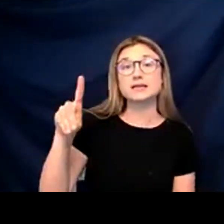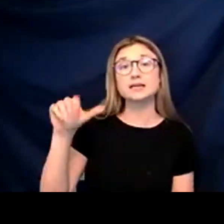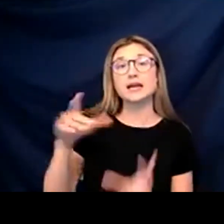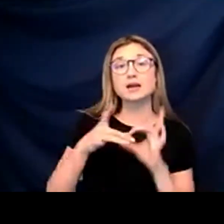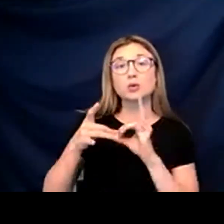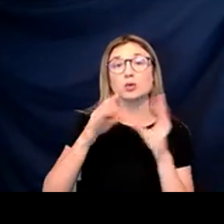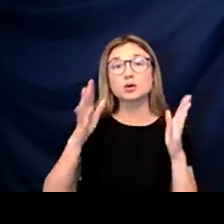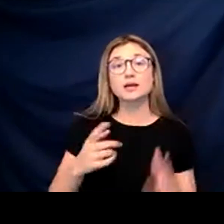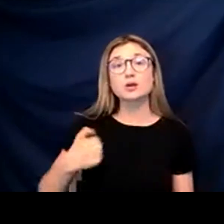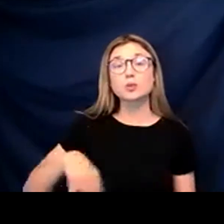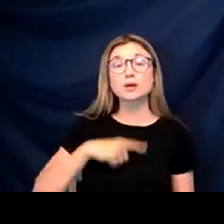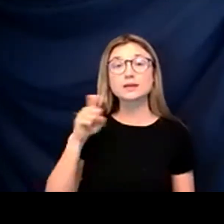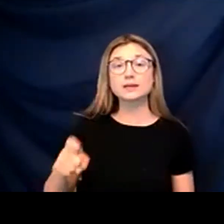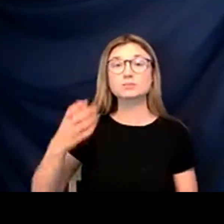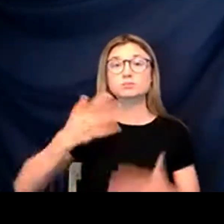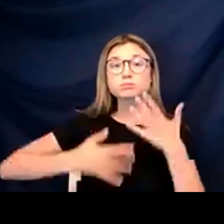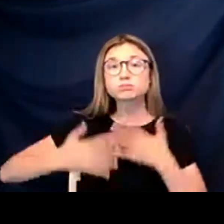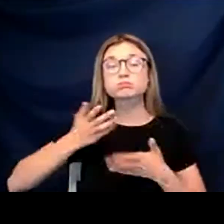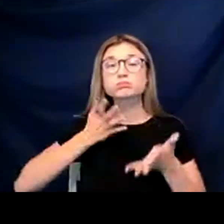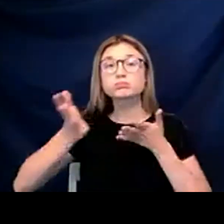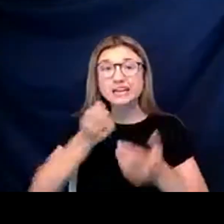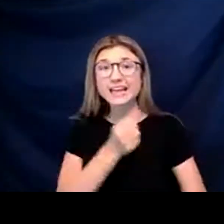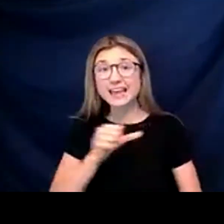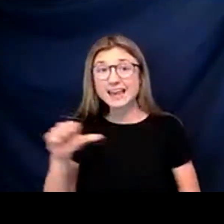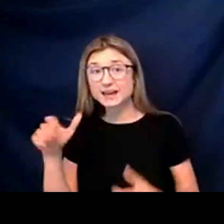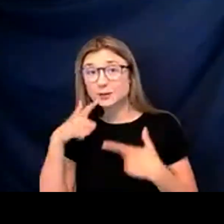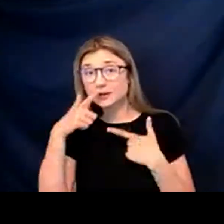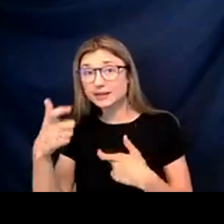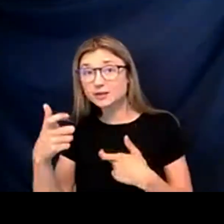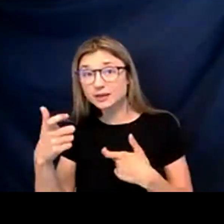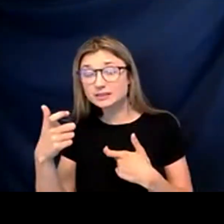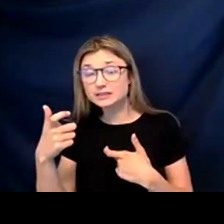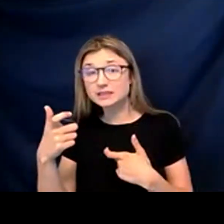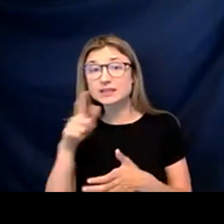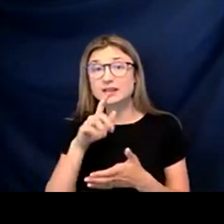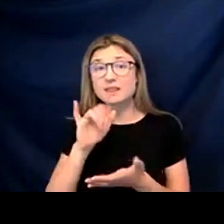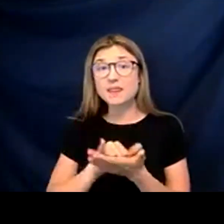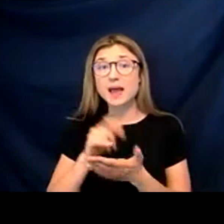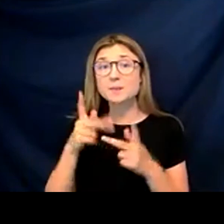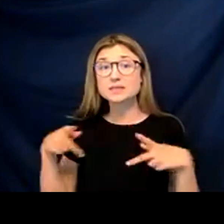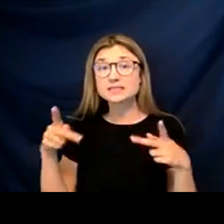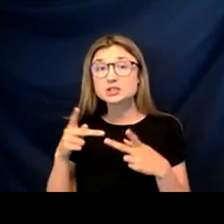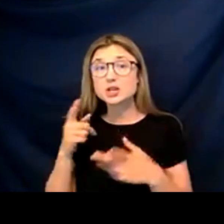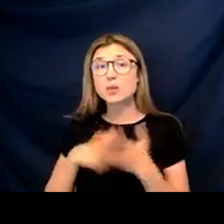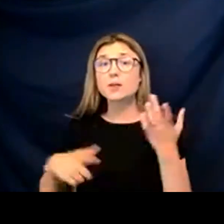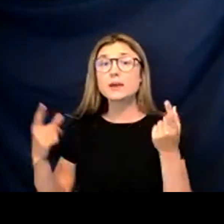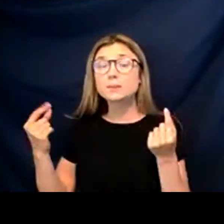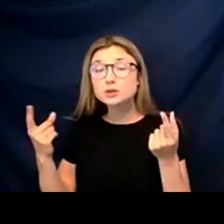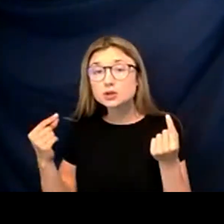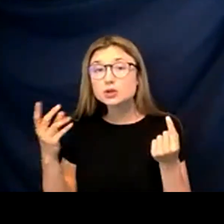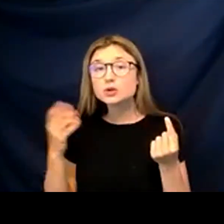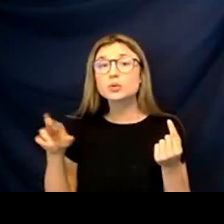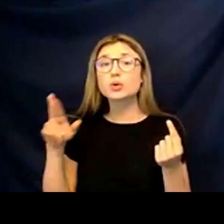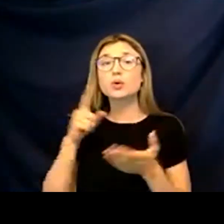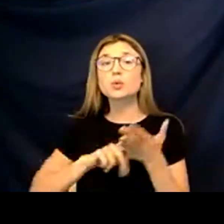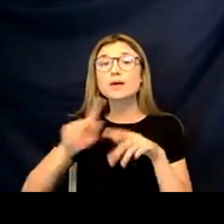we need to engage, and anybody who's interested in, what that position might do or what kind of